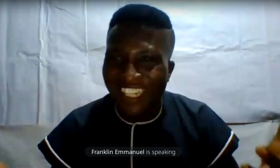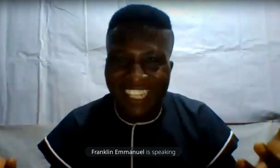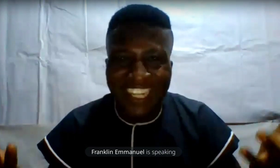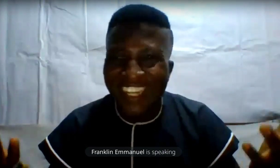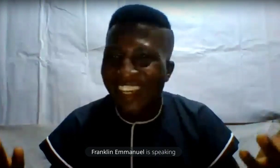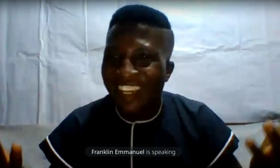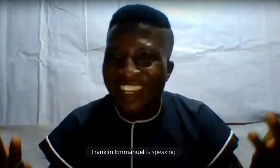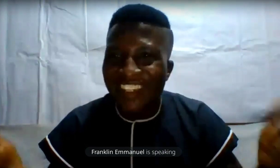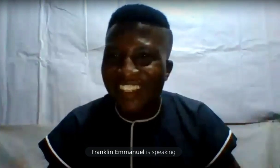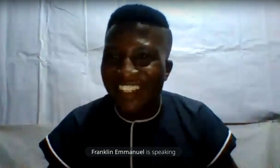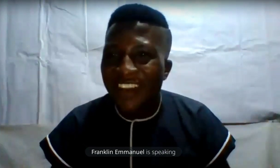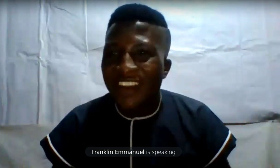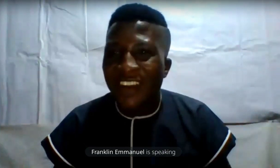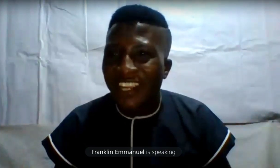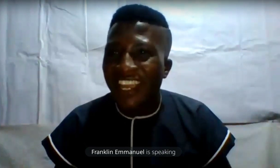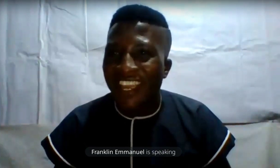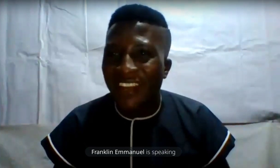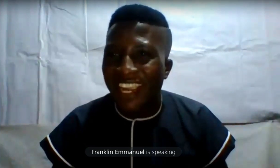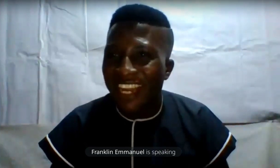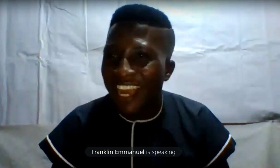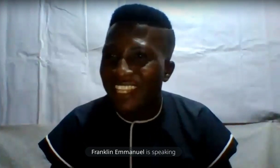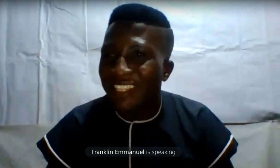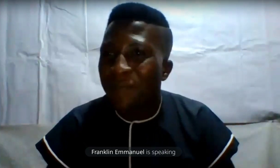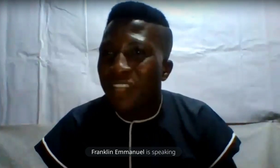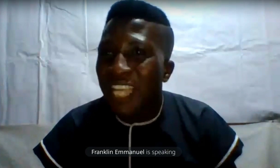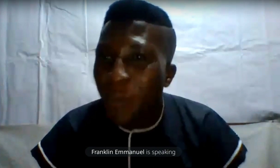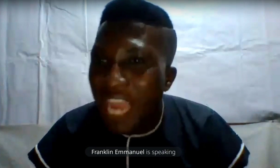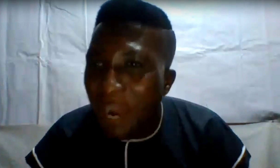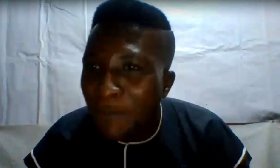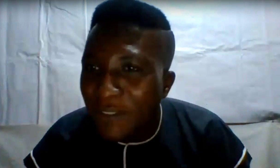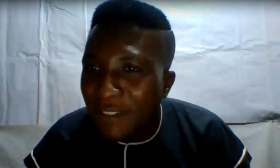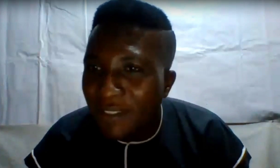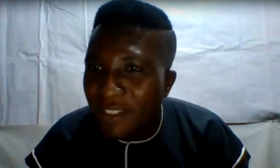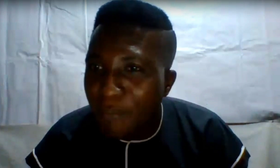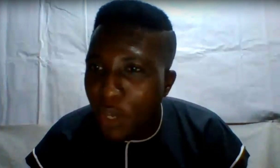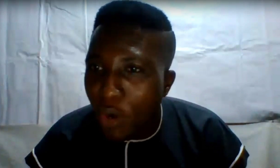we have Simeon Dominic? Simeon Dominic.